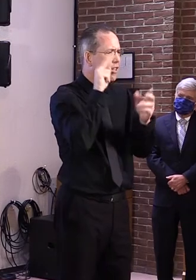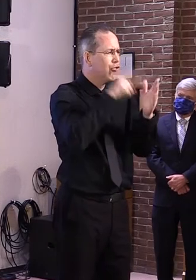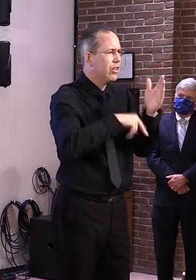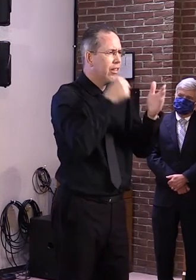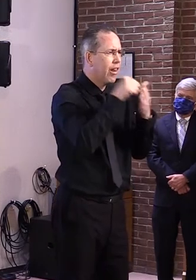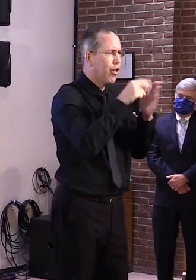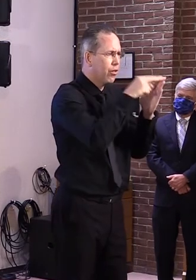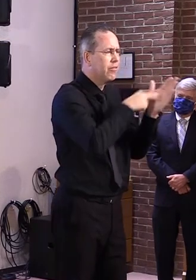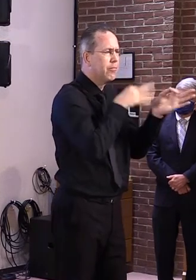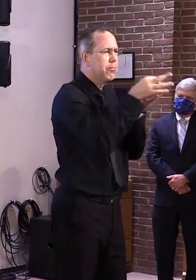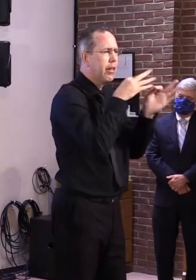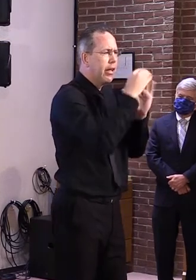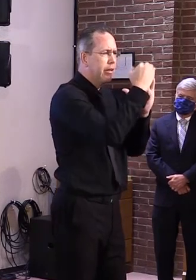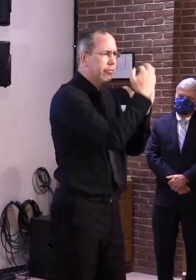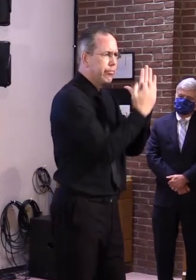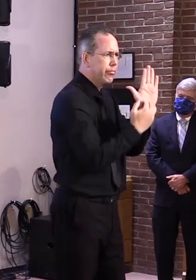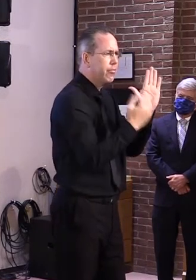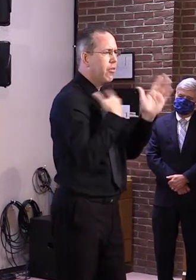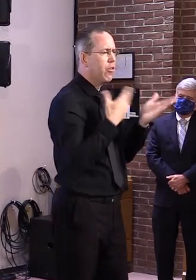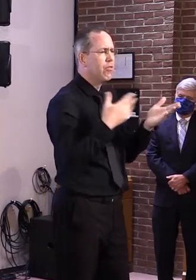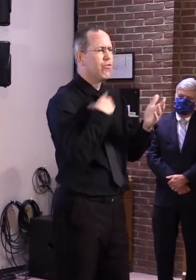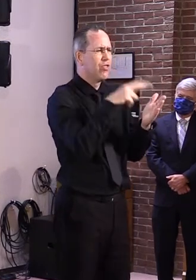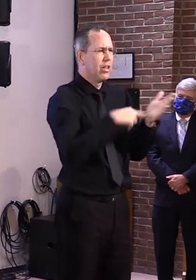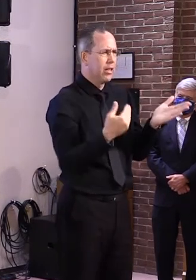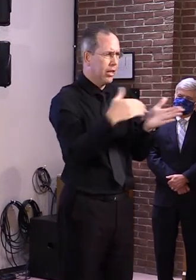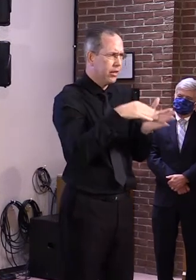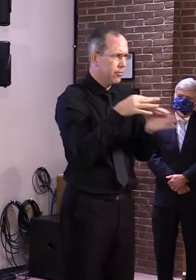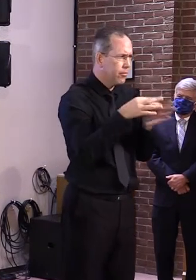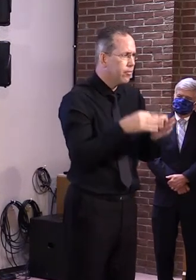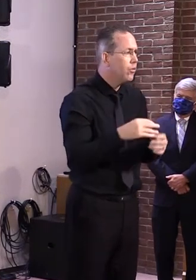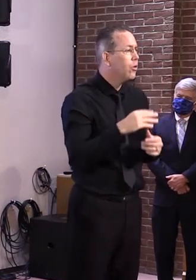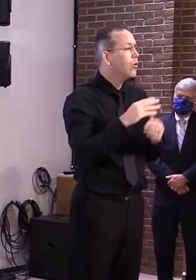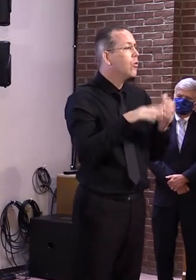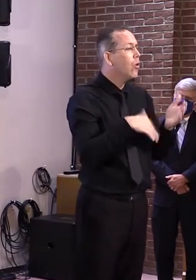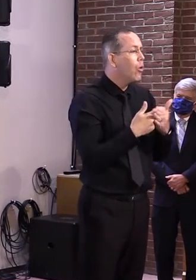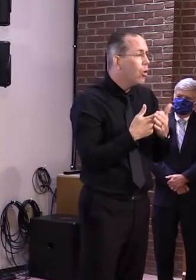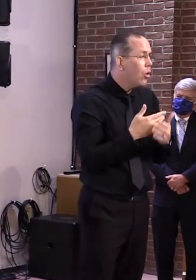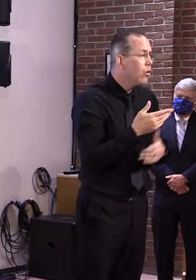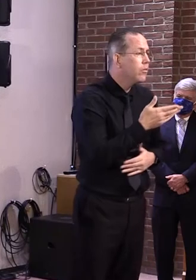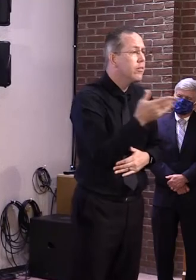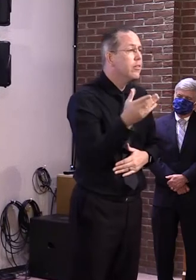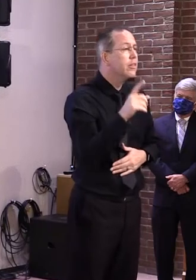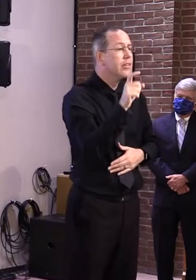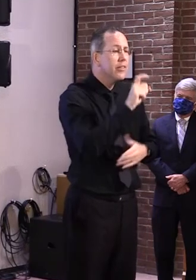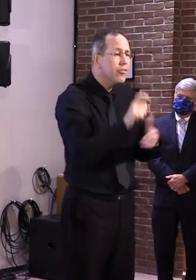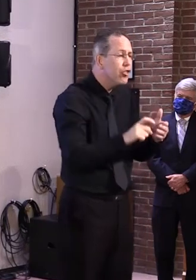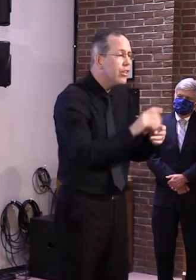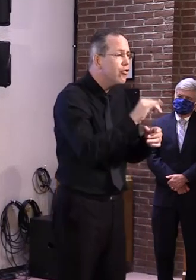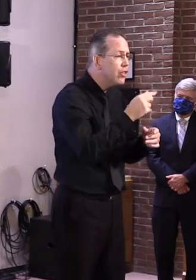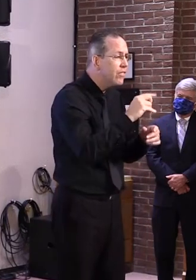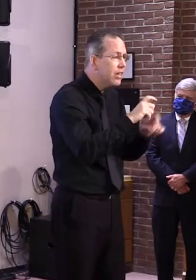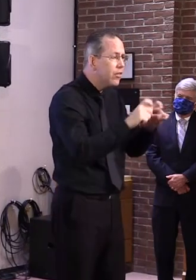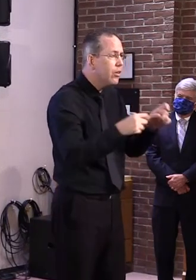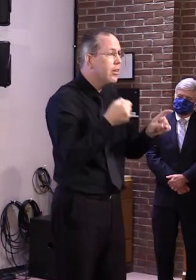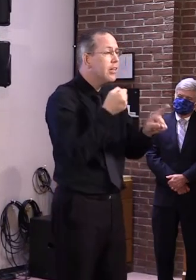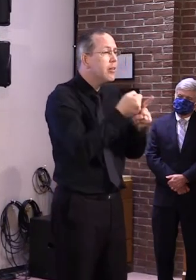guidance. All signs that negatively affect roadway safety shall be removed regardless of